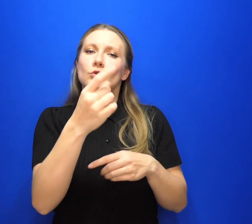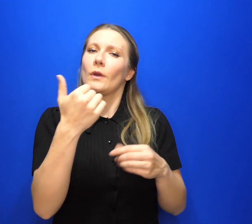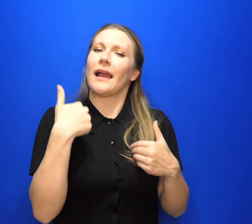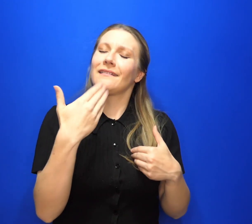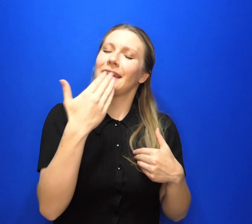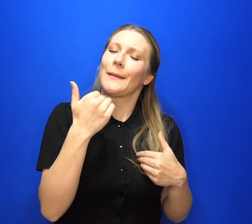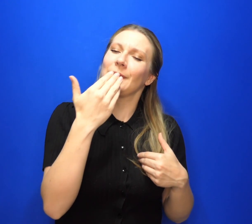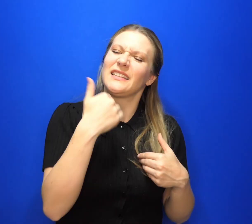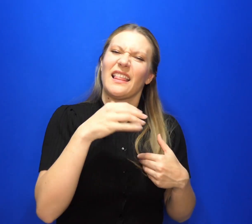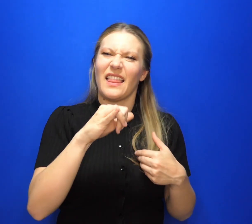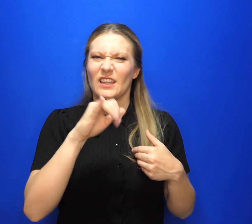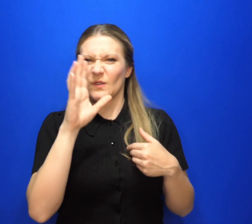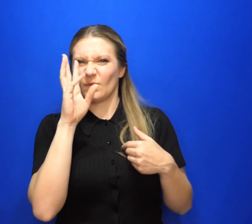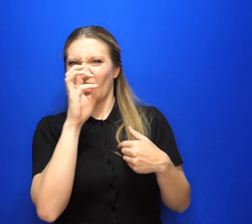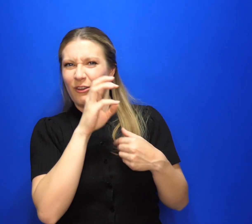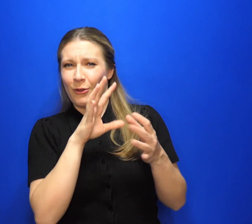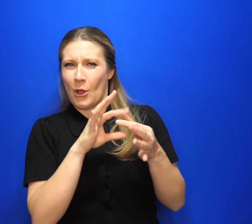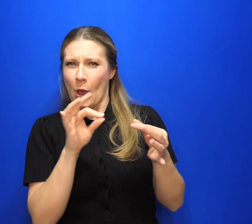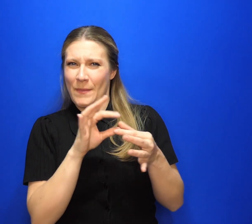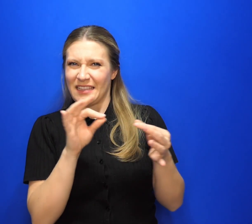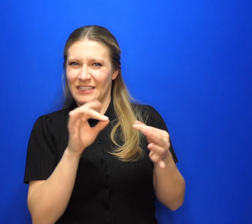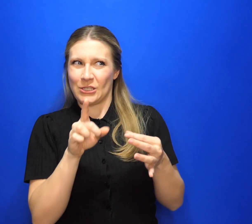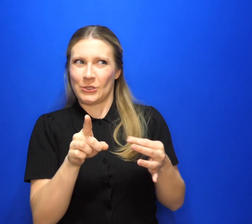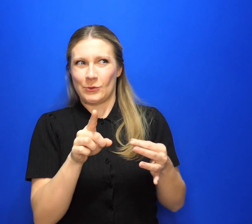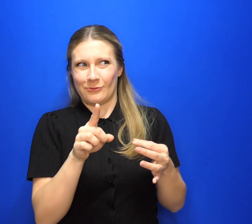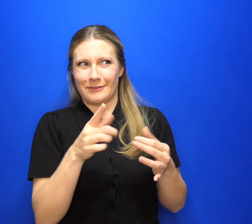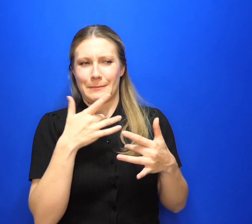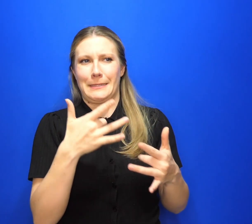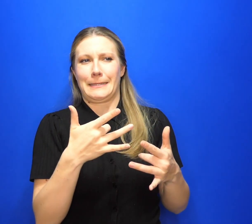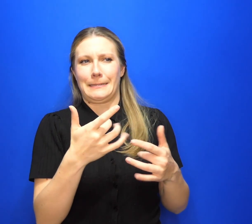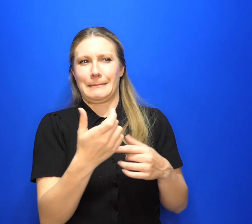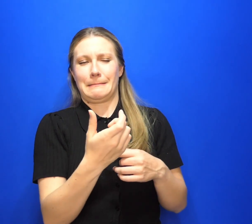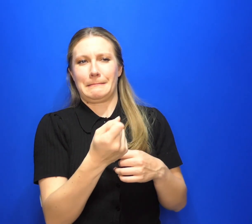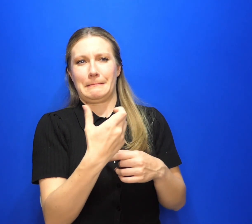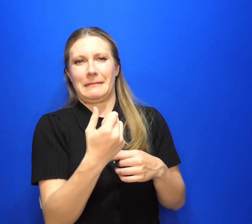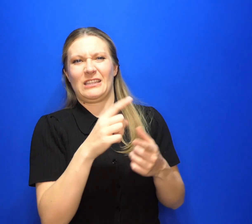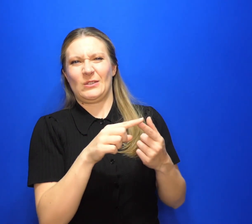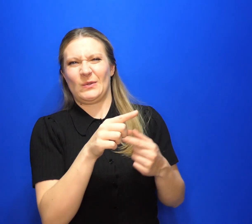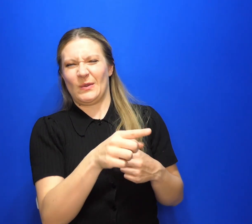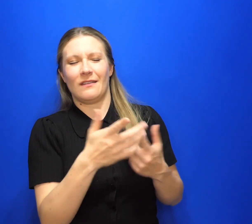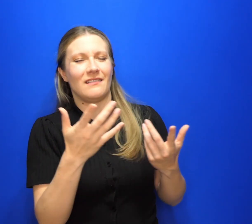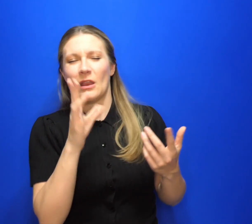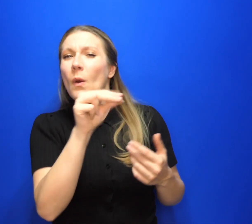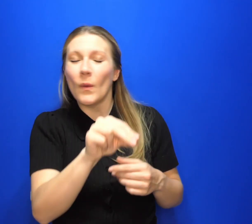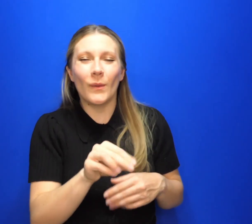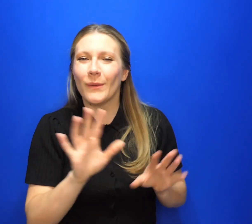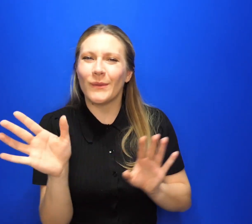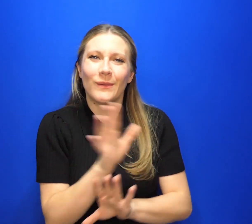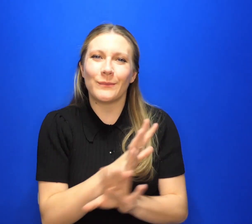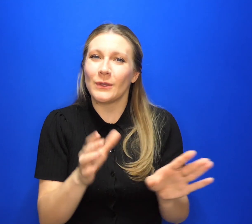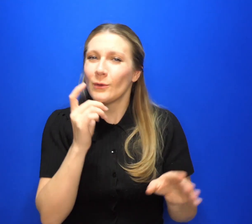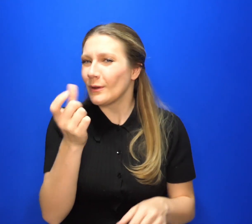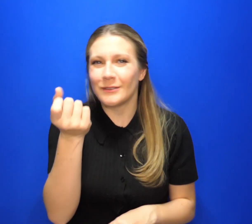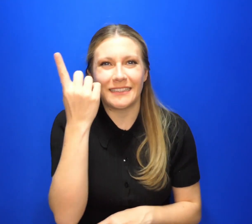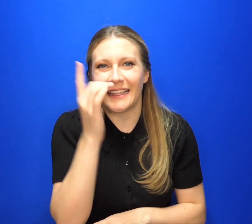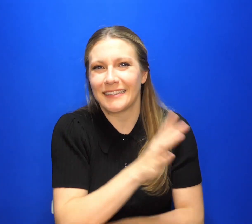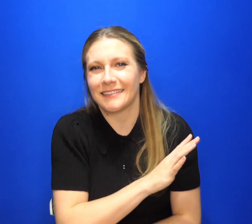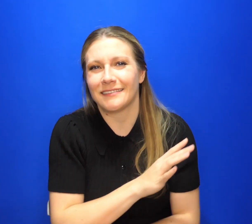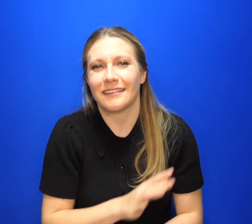up getting, right? No, just you don't understand. So sometimes that is even off-putting for you as an